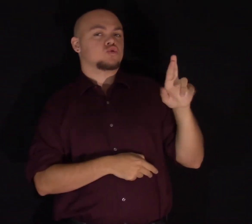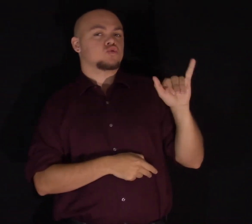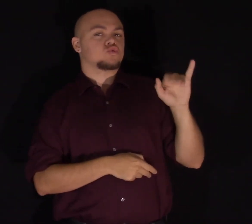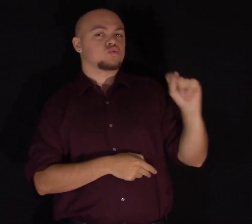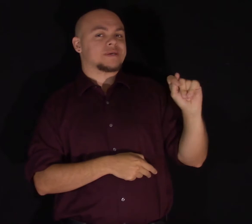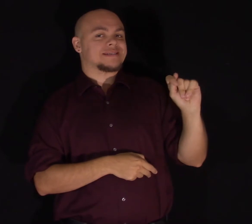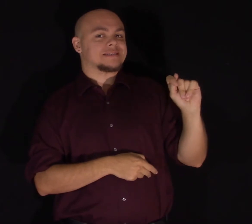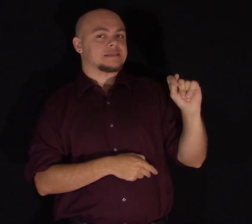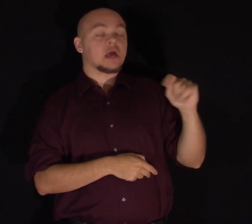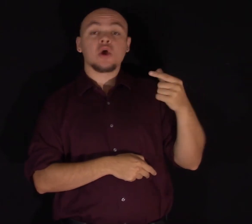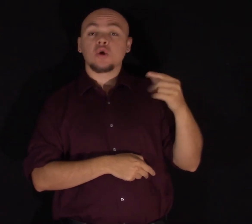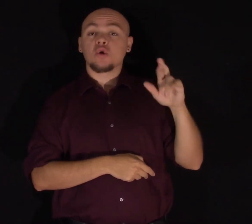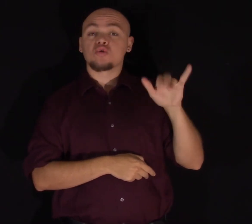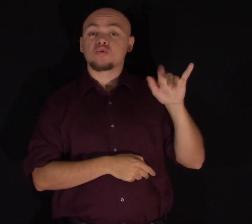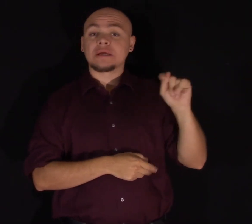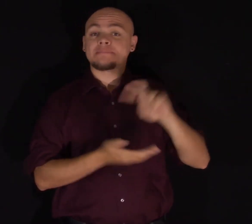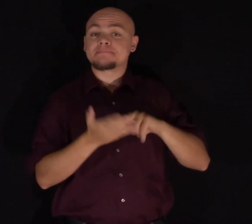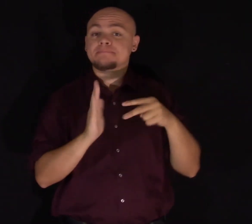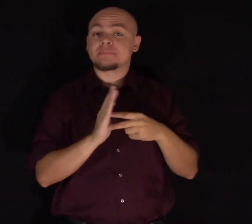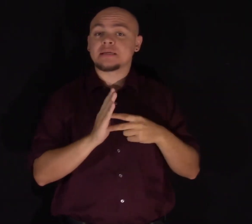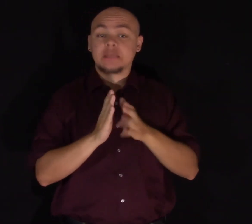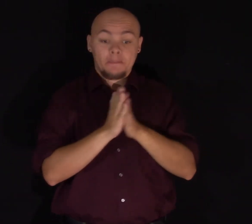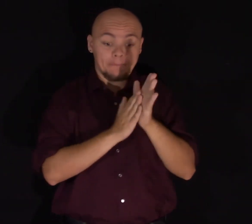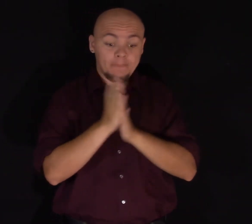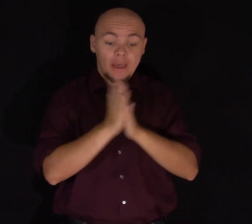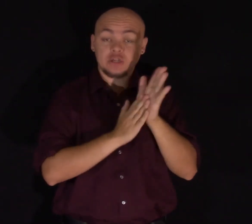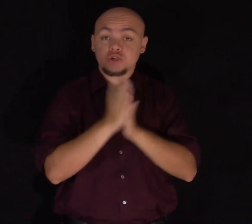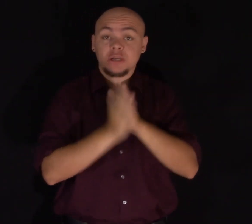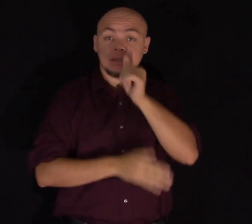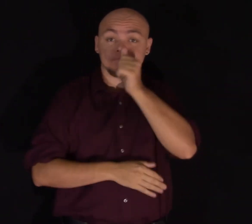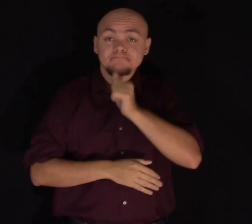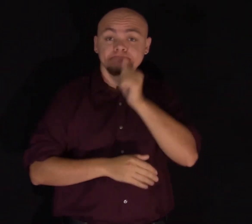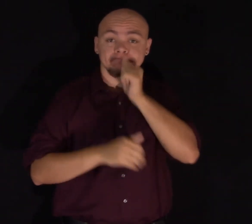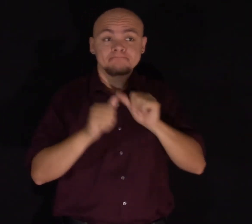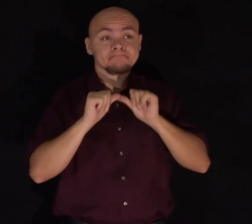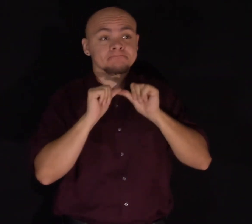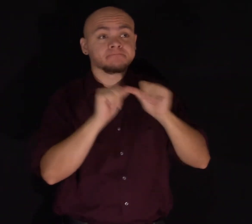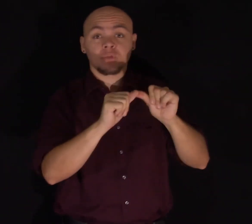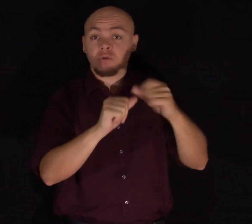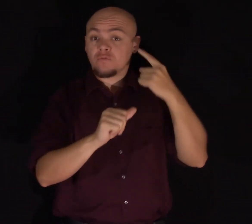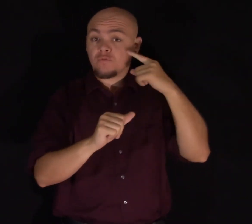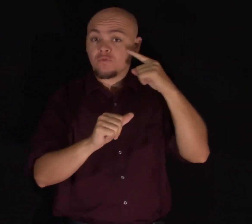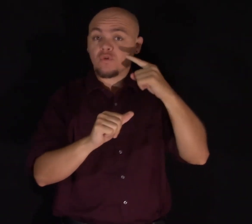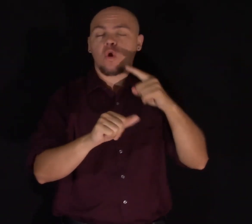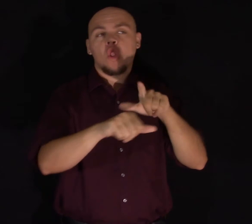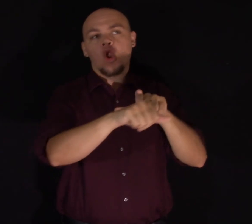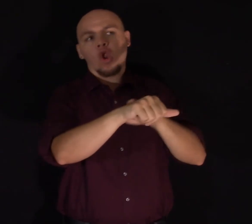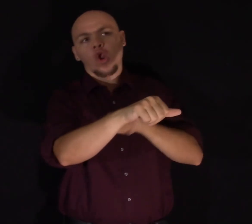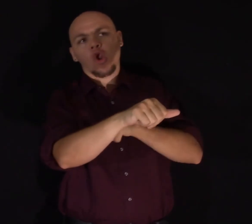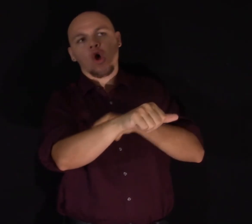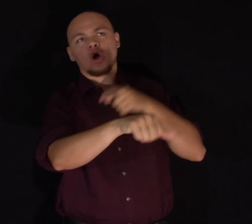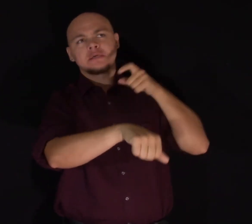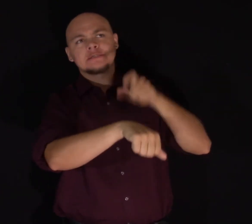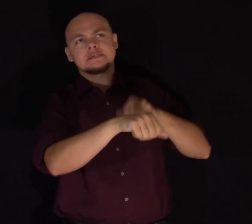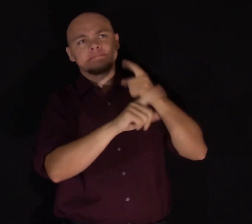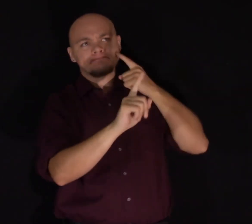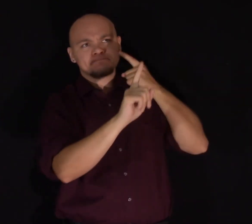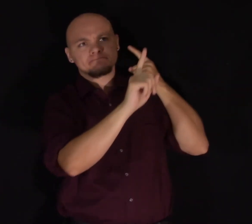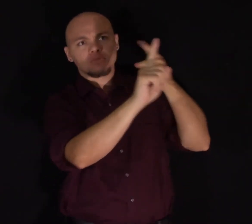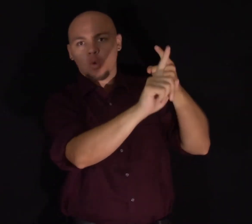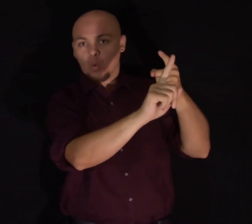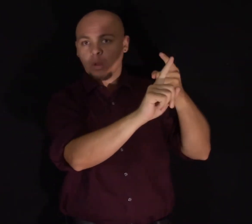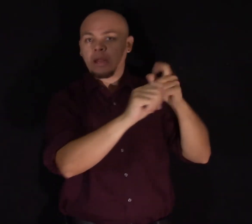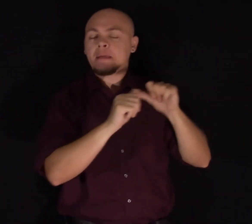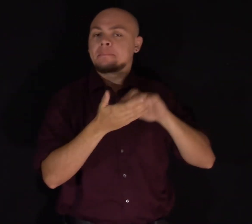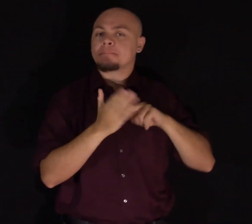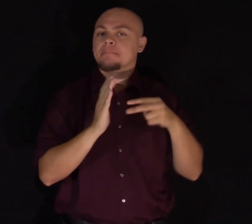is passion and perseverance for very long-term goals. Grit is having stamina. Grit is sticking